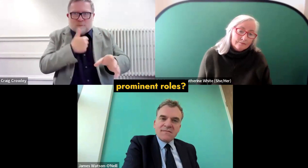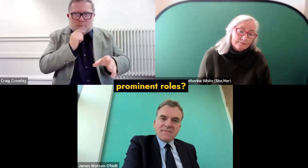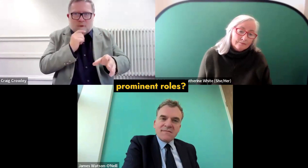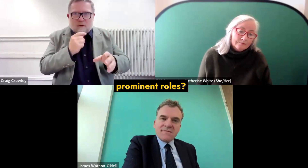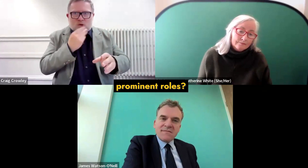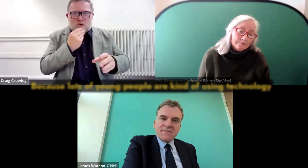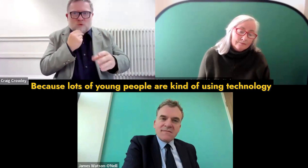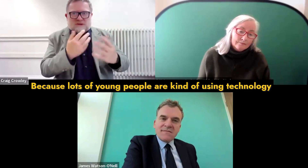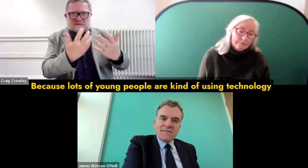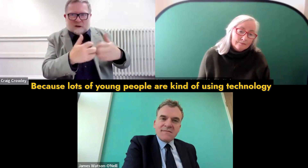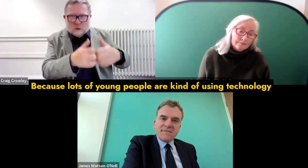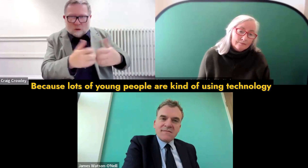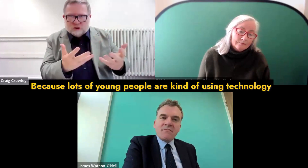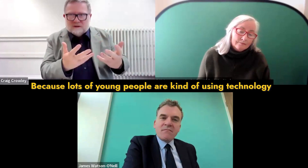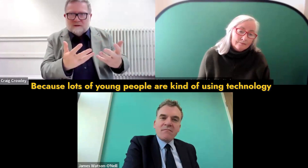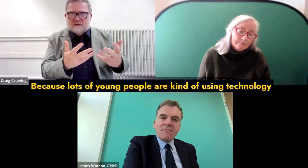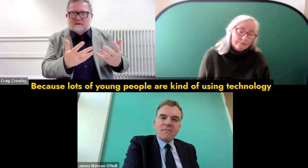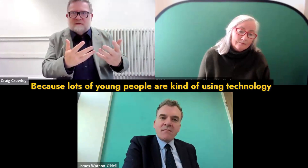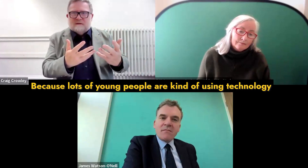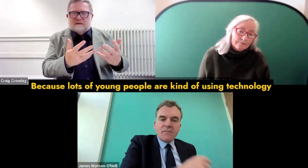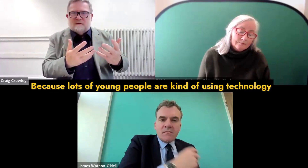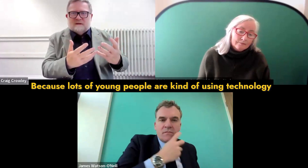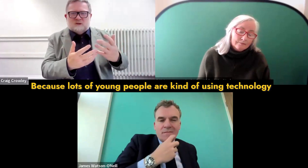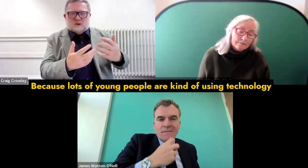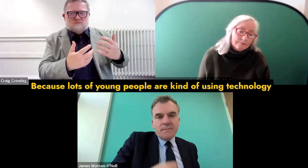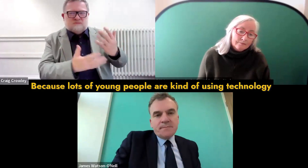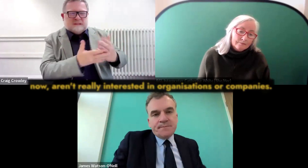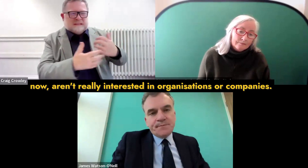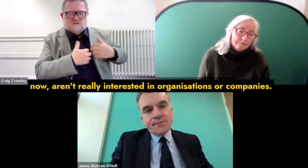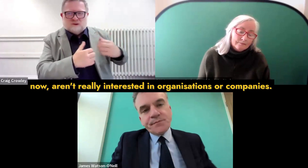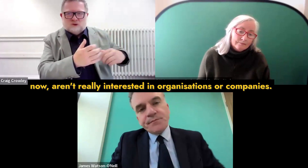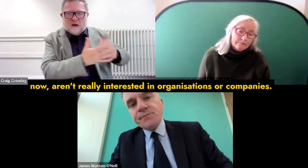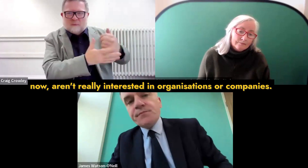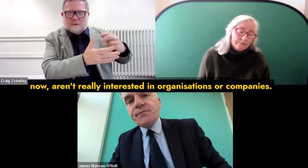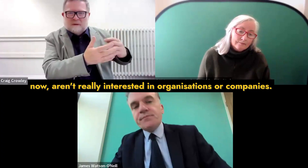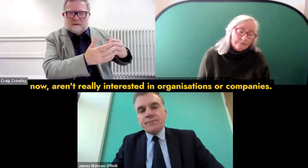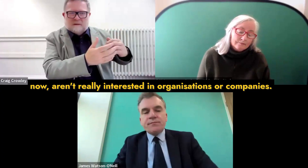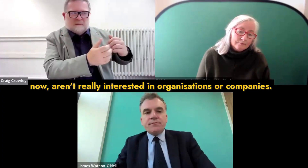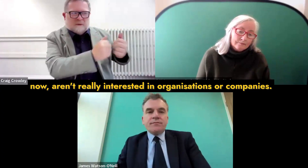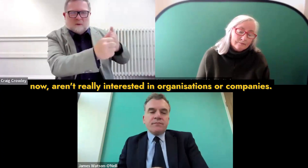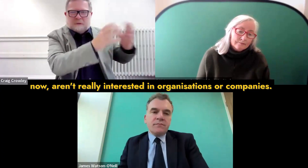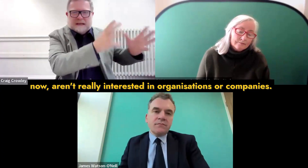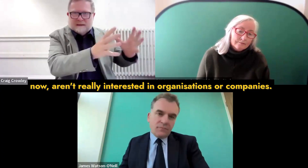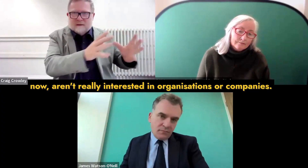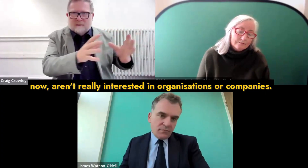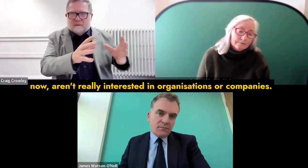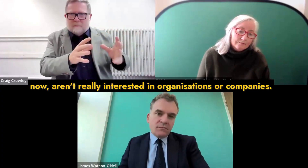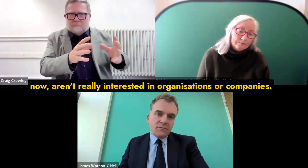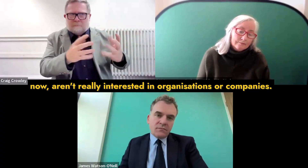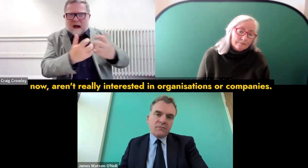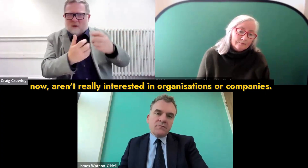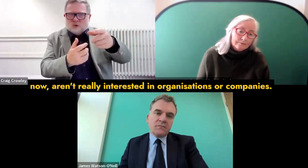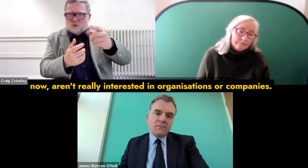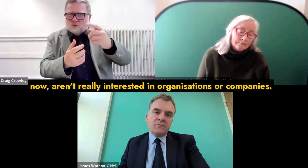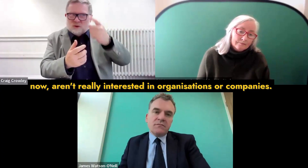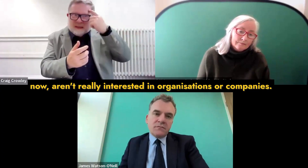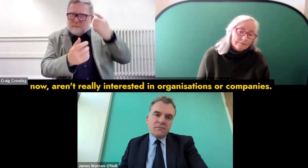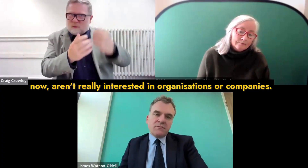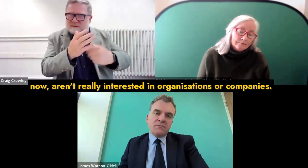prominent roles? Because lots of young people are kind of using technology now, aren't really interested